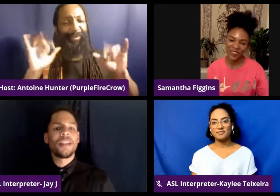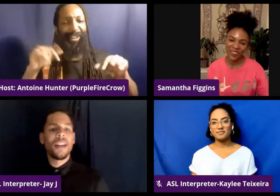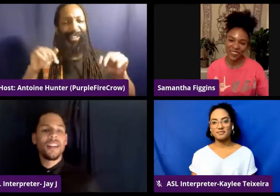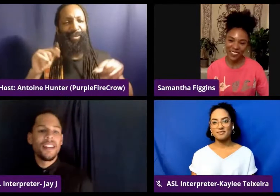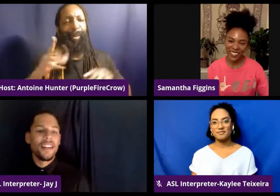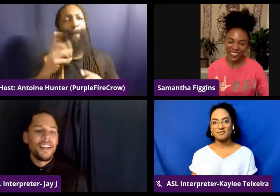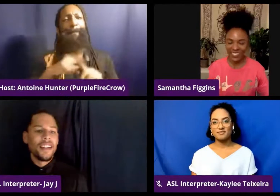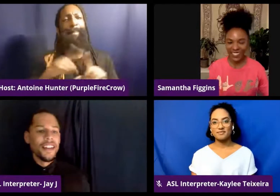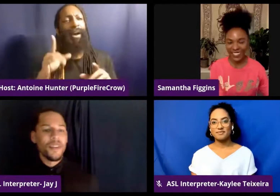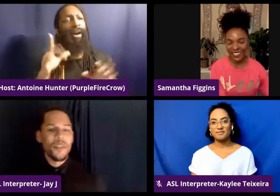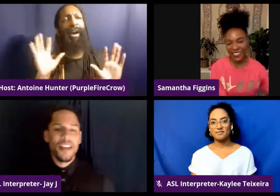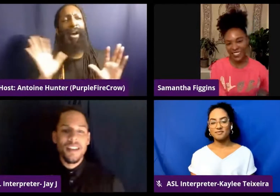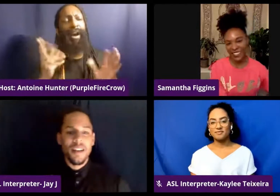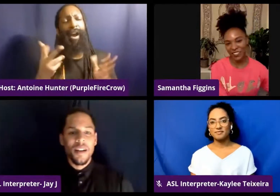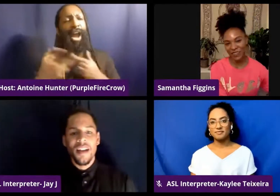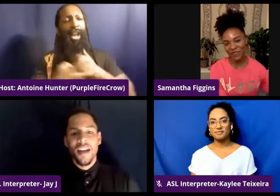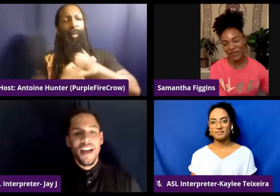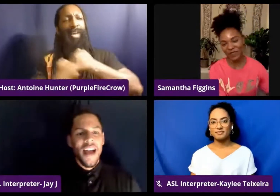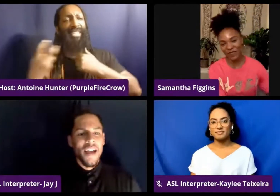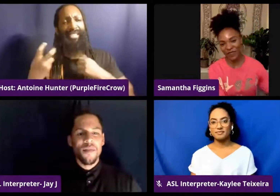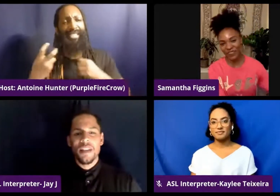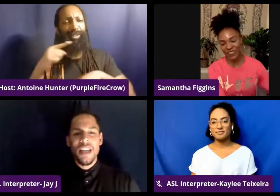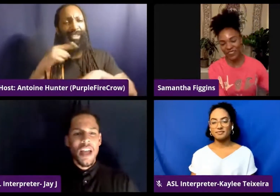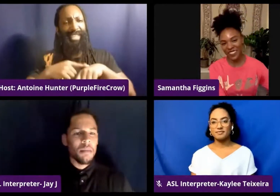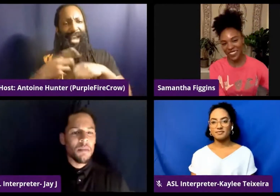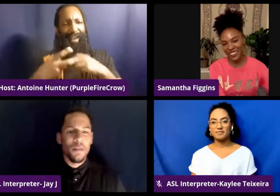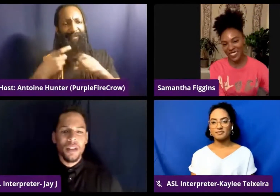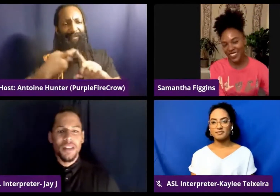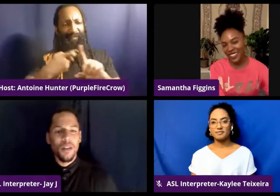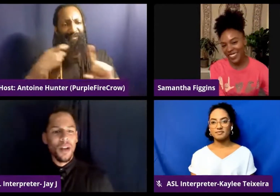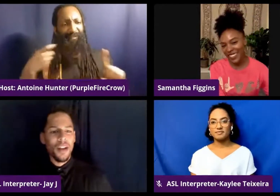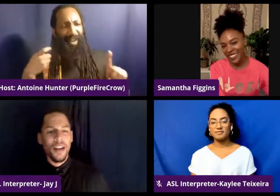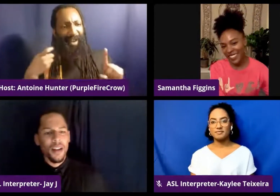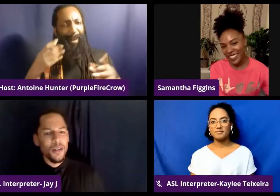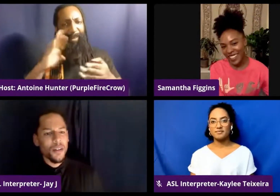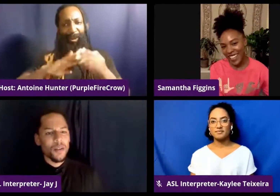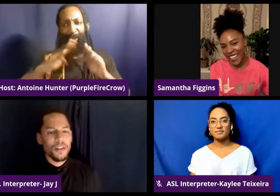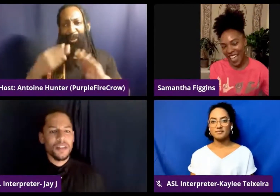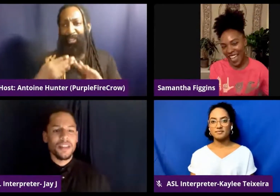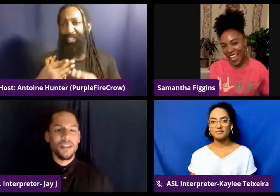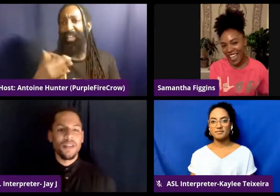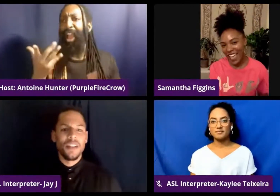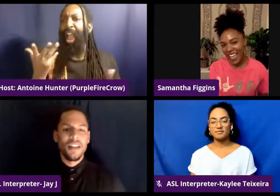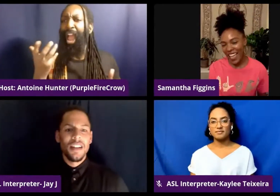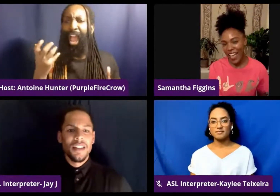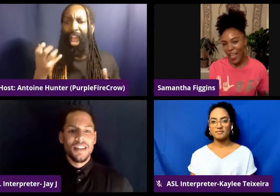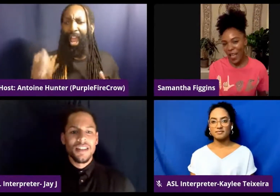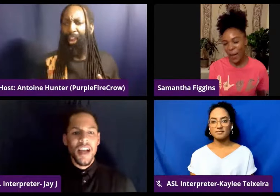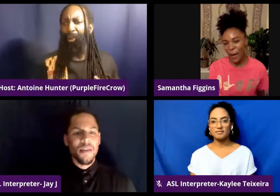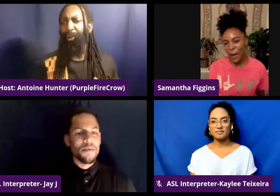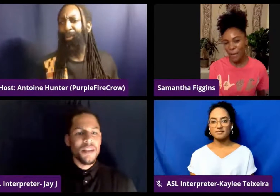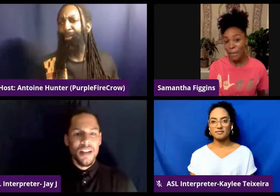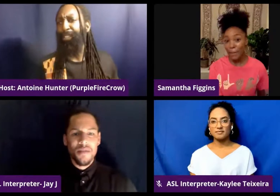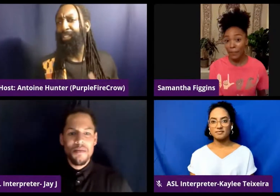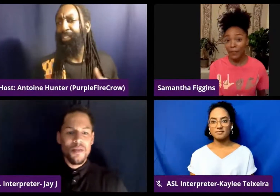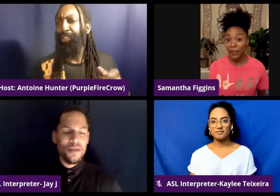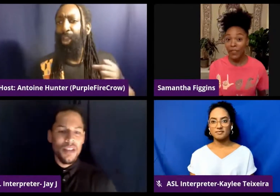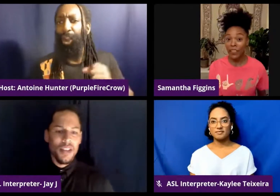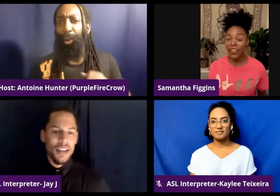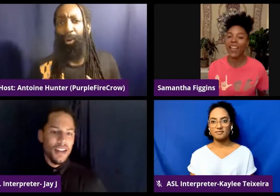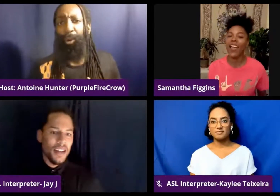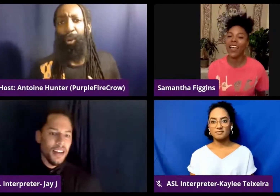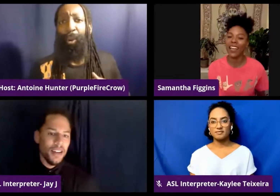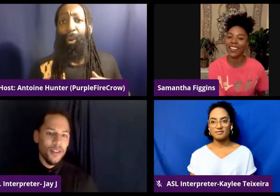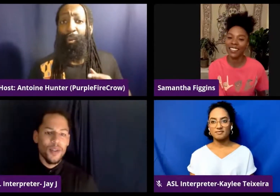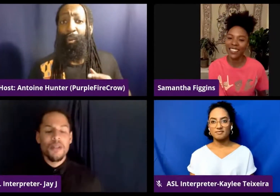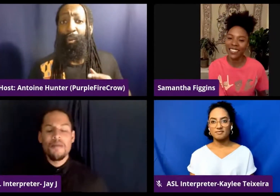You know, we tend to have games, but you know, I don't want to steal the time from the deaf